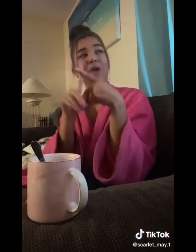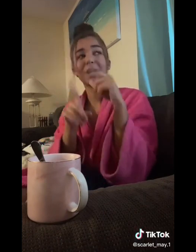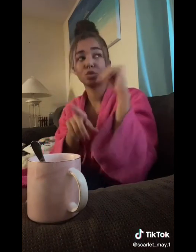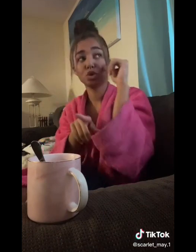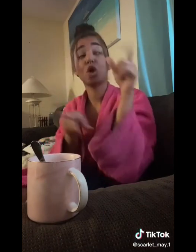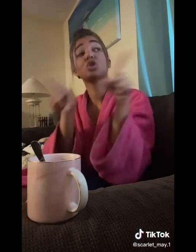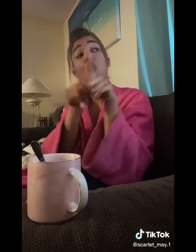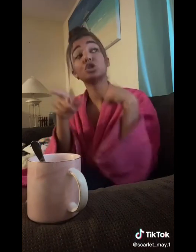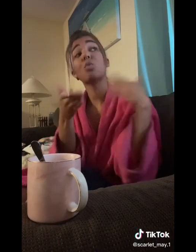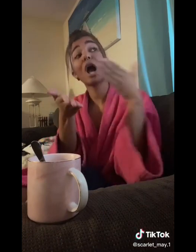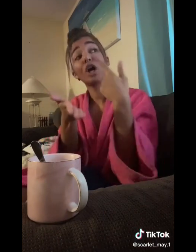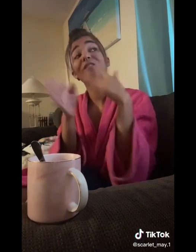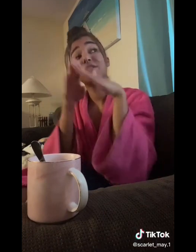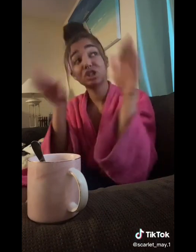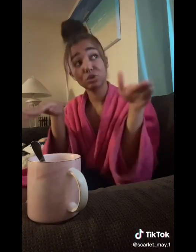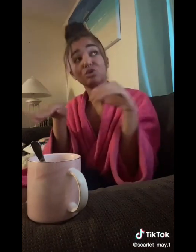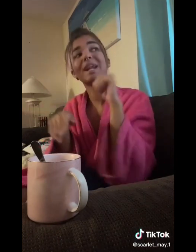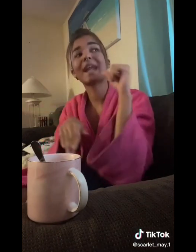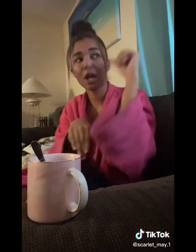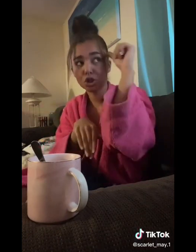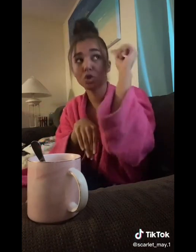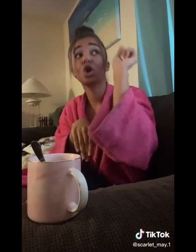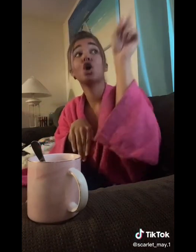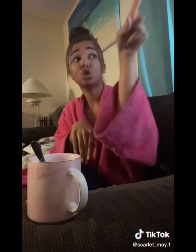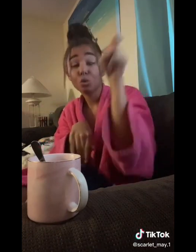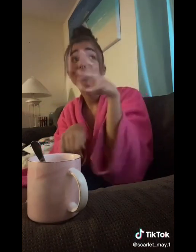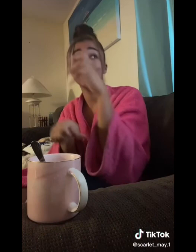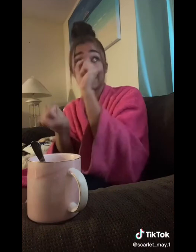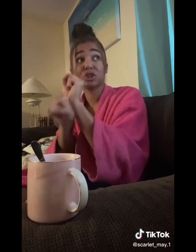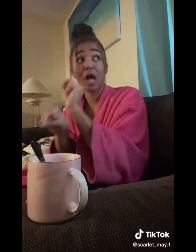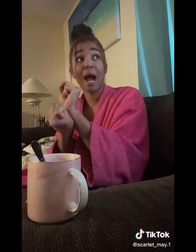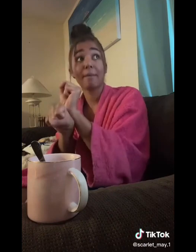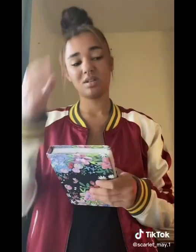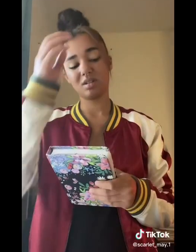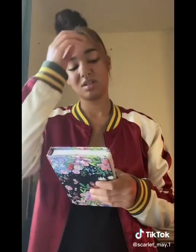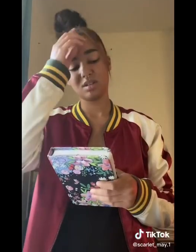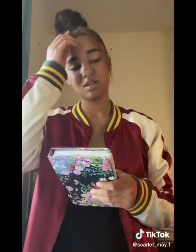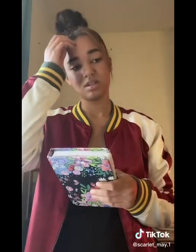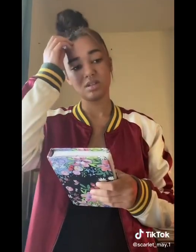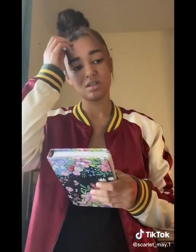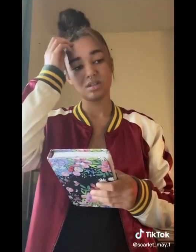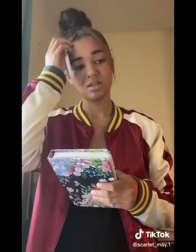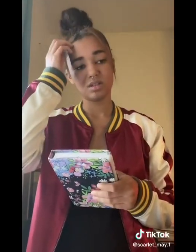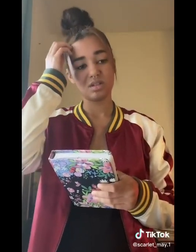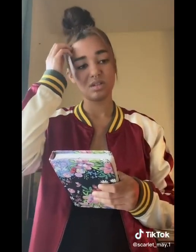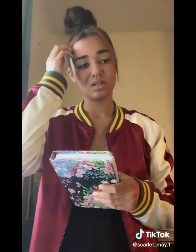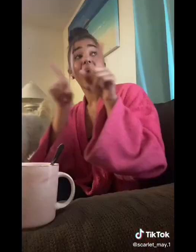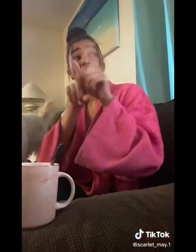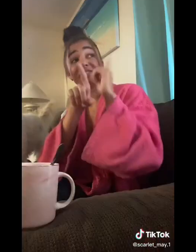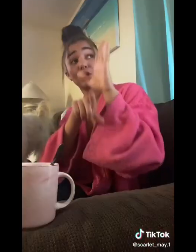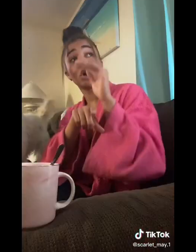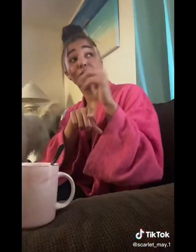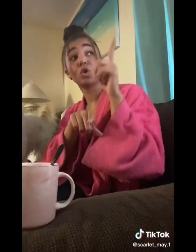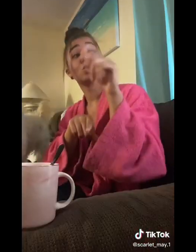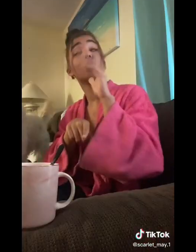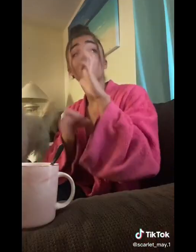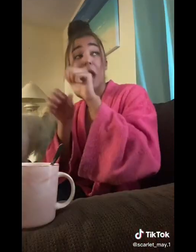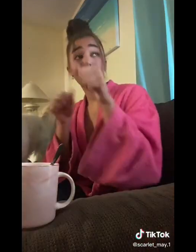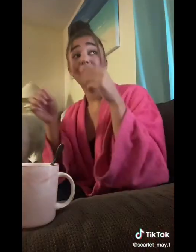to adults. Also, I cook for children, not adults. You'll need to get a job. I'll need rent money and light bill money. As for your curfew, you will not be able to